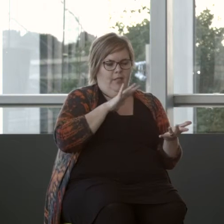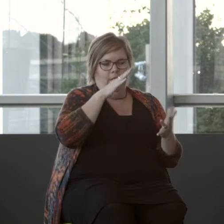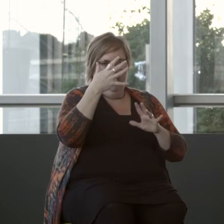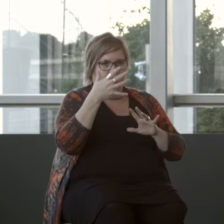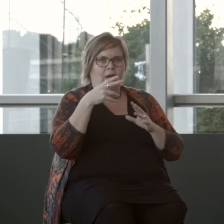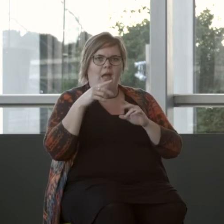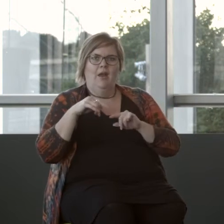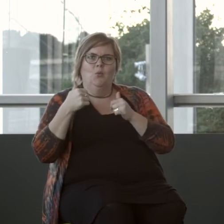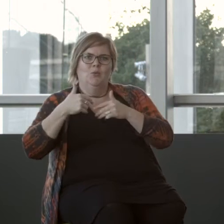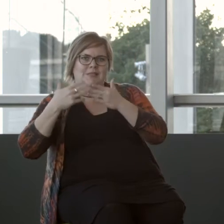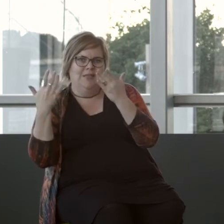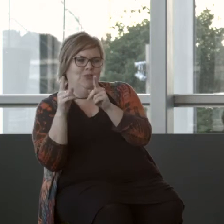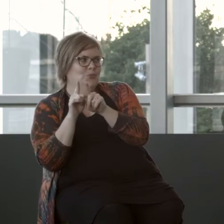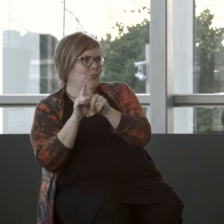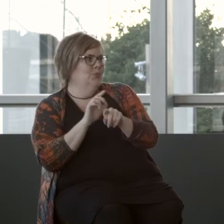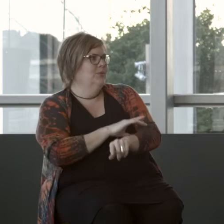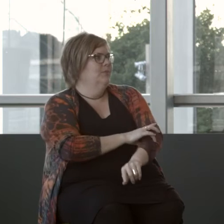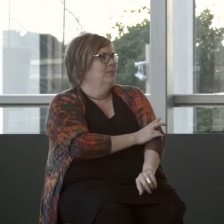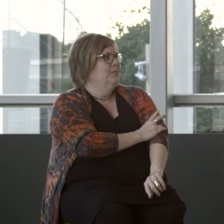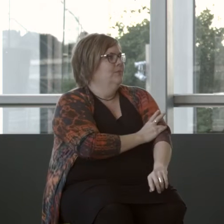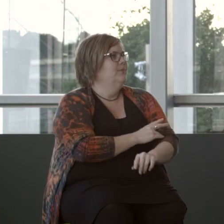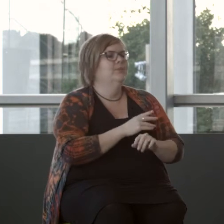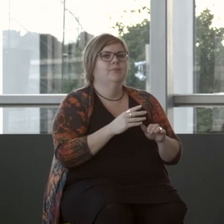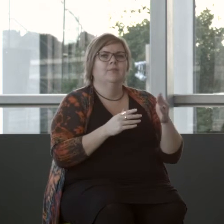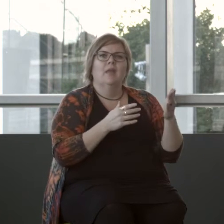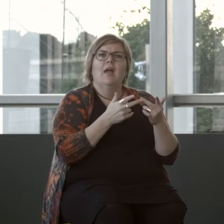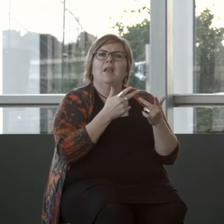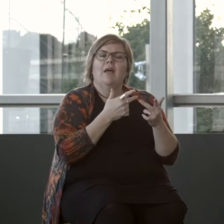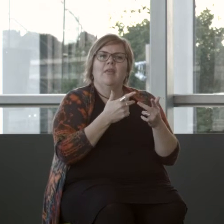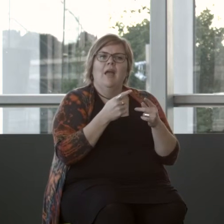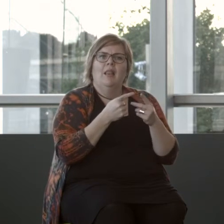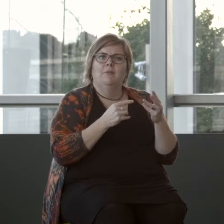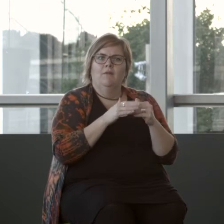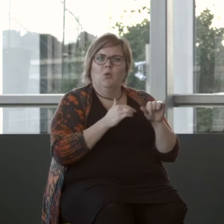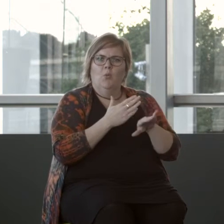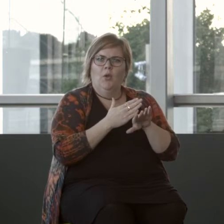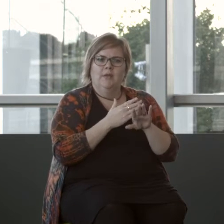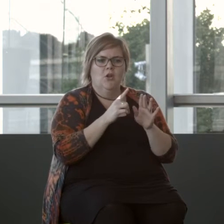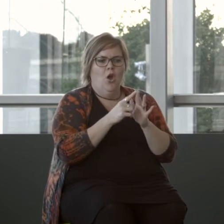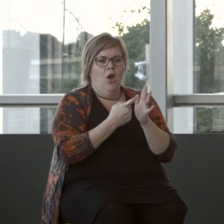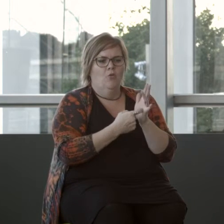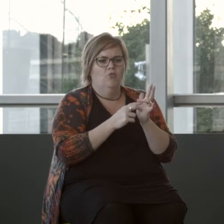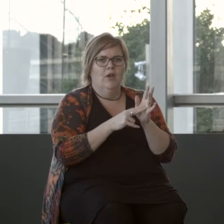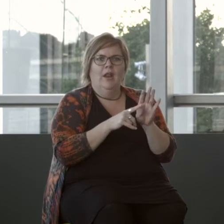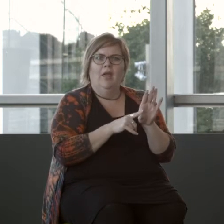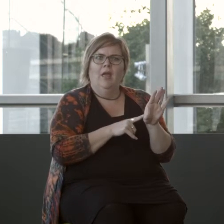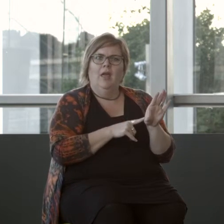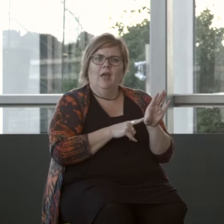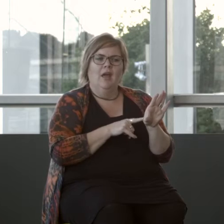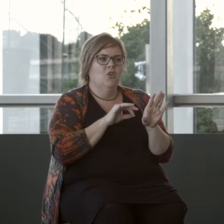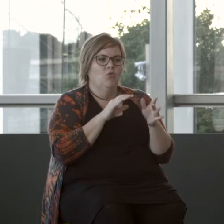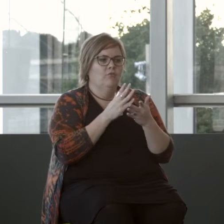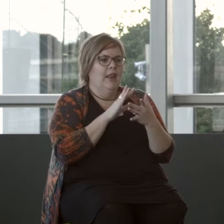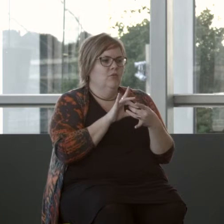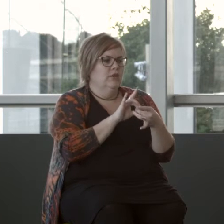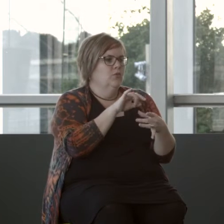Another element of your work is humor and irony, which doesn't refer exactly to this work, the